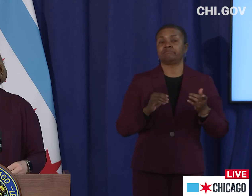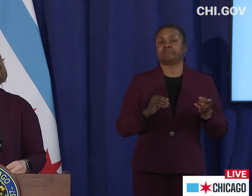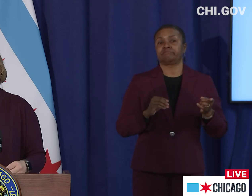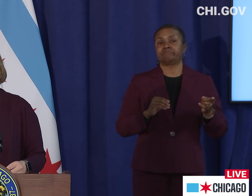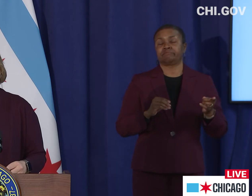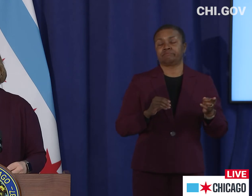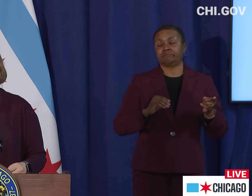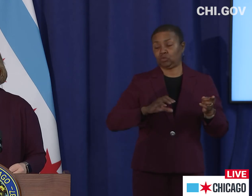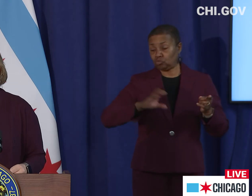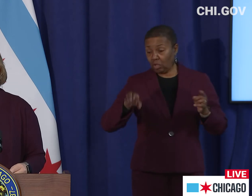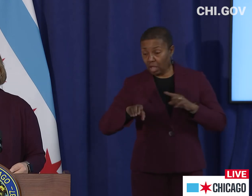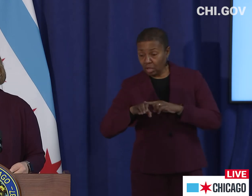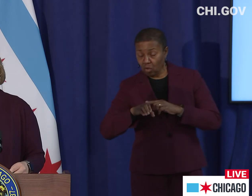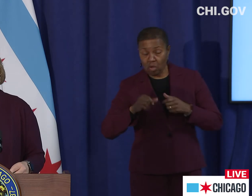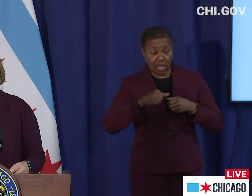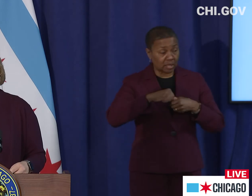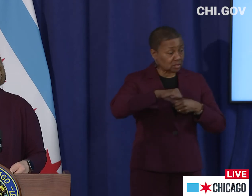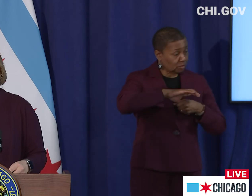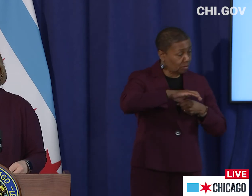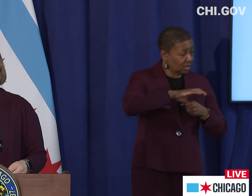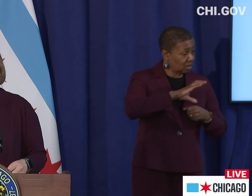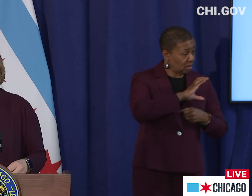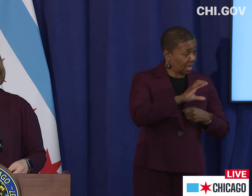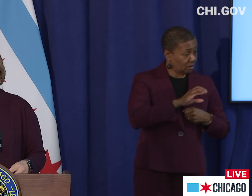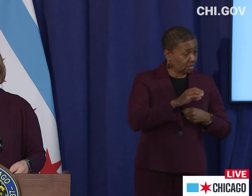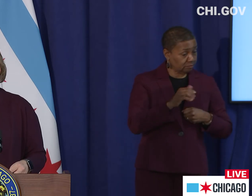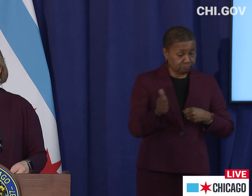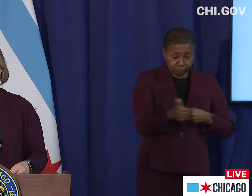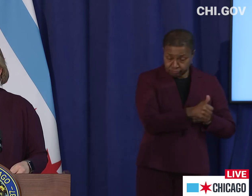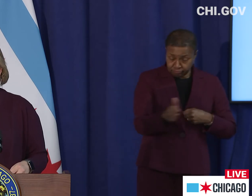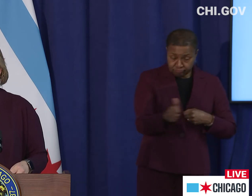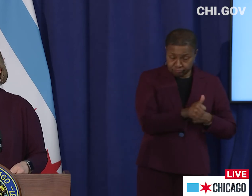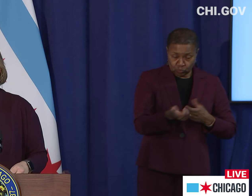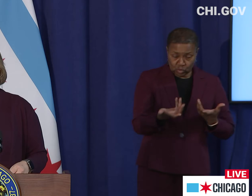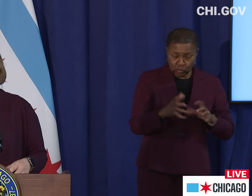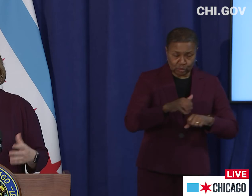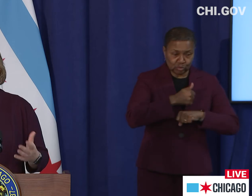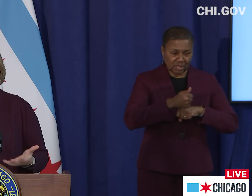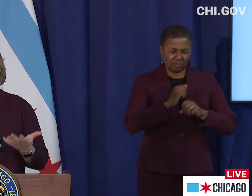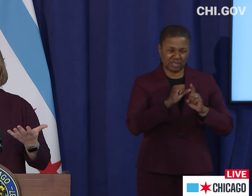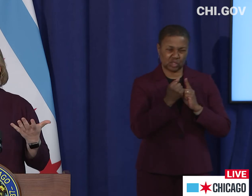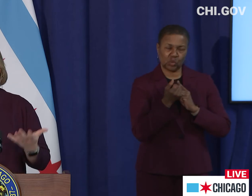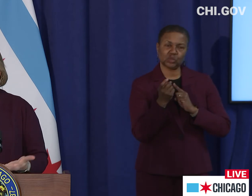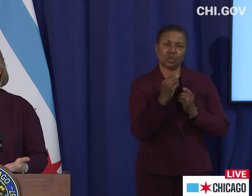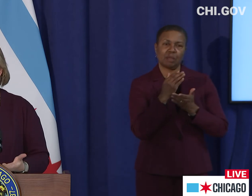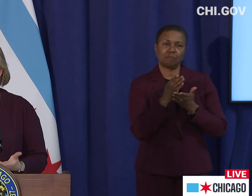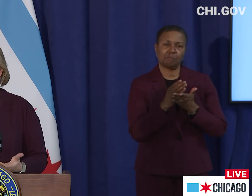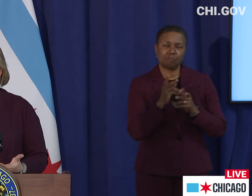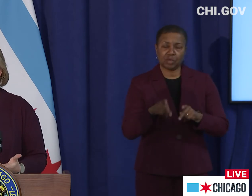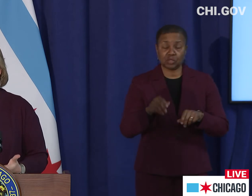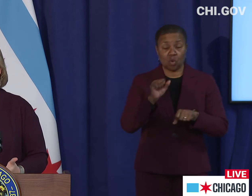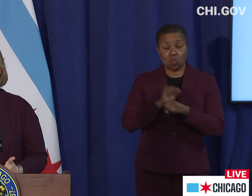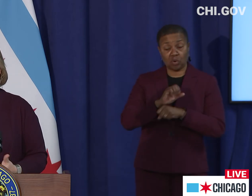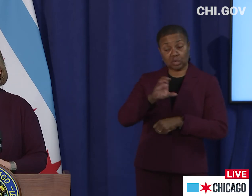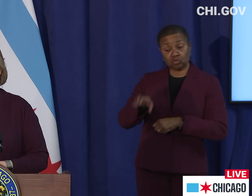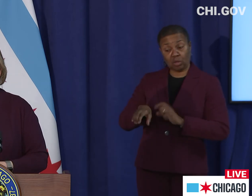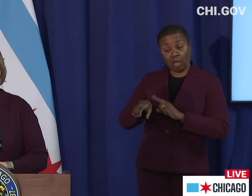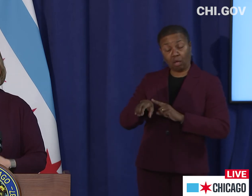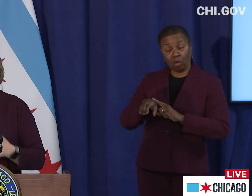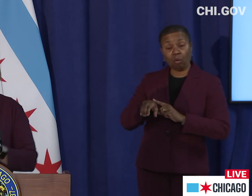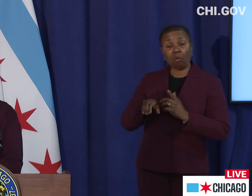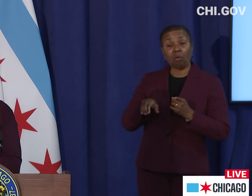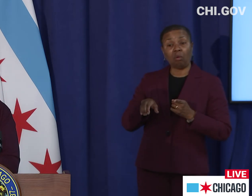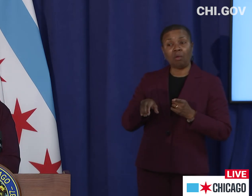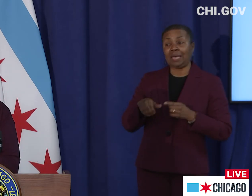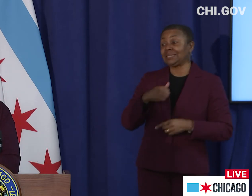between the city of Chicago and suburban Cook County, and we don't want to set up a situation where if somebody works in Chicago especially, we